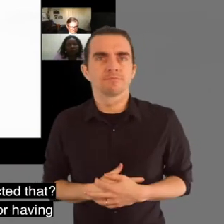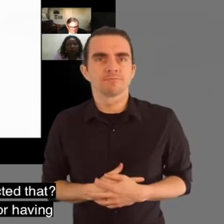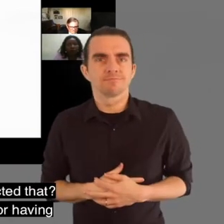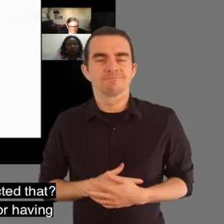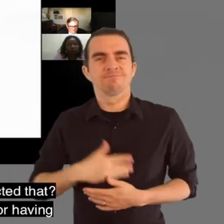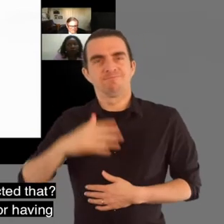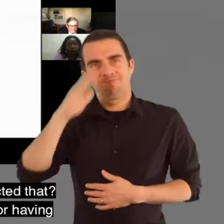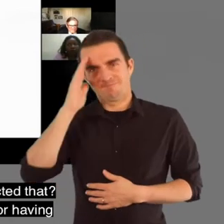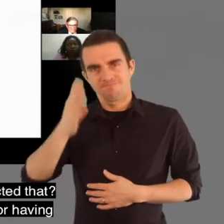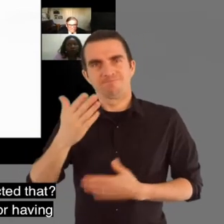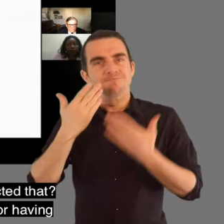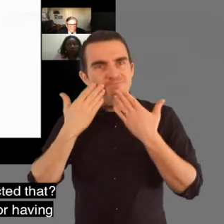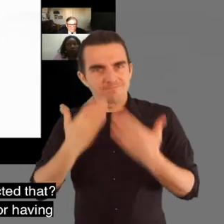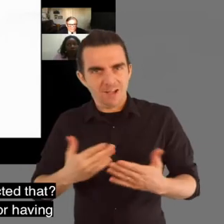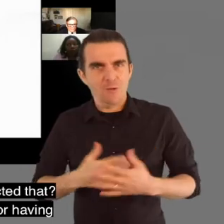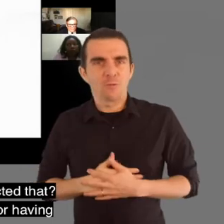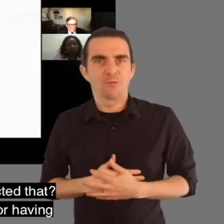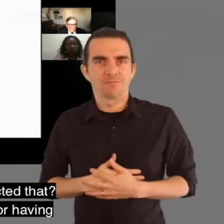COVID affected that?